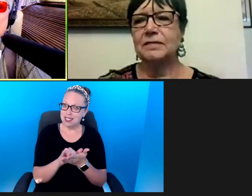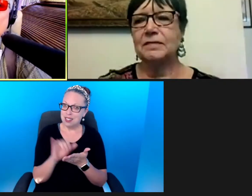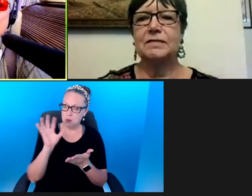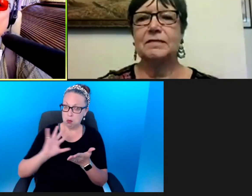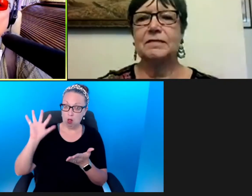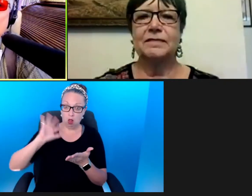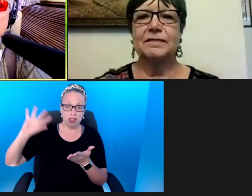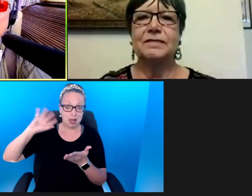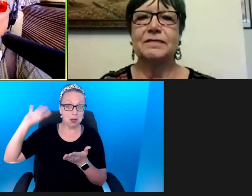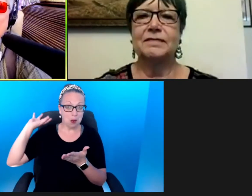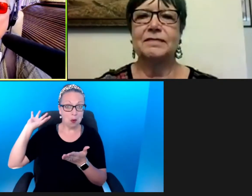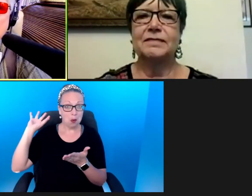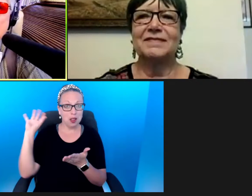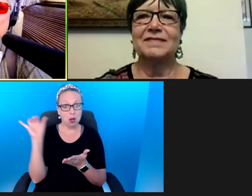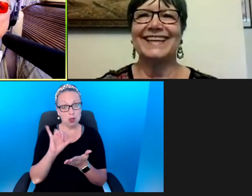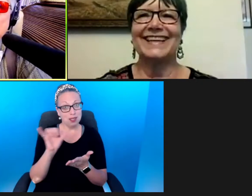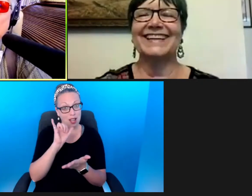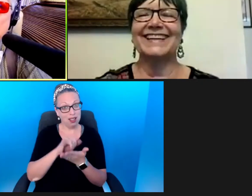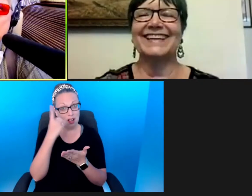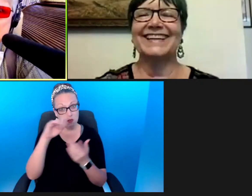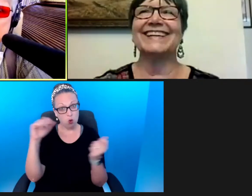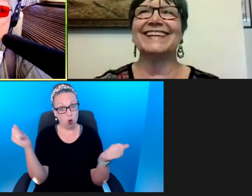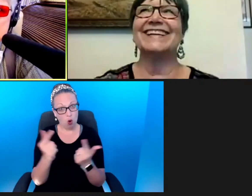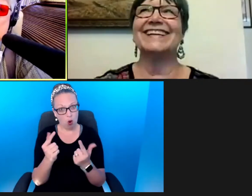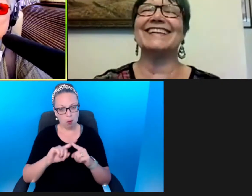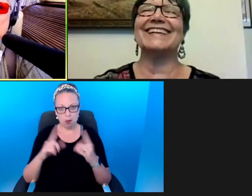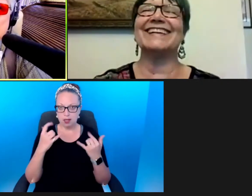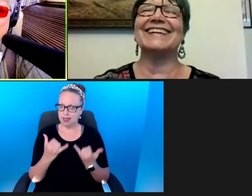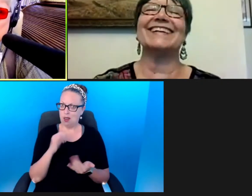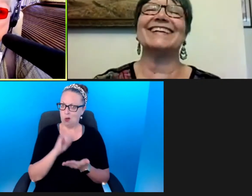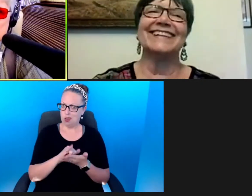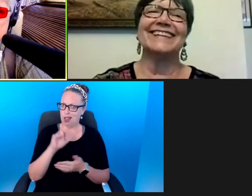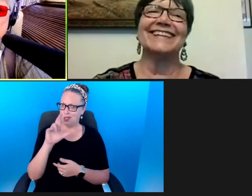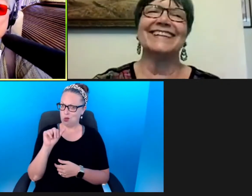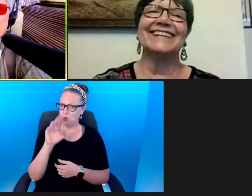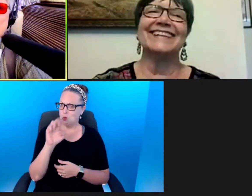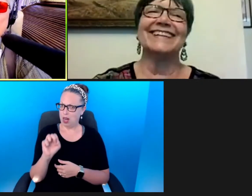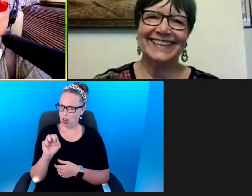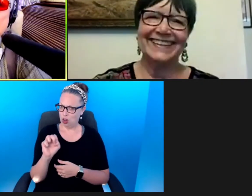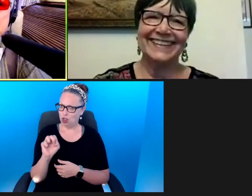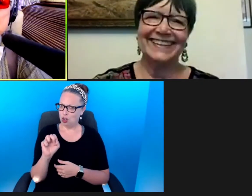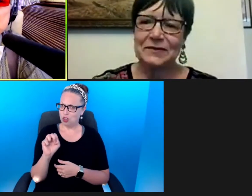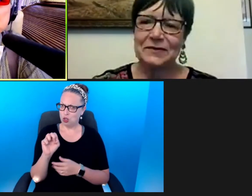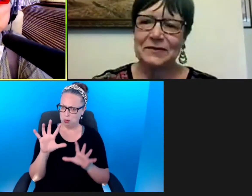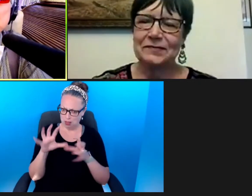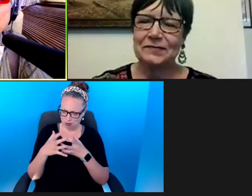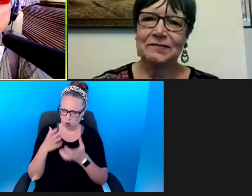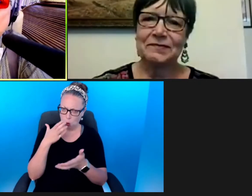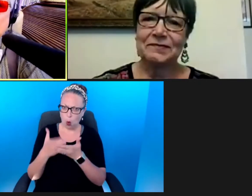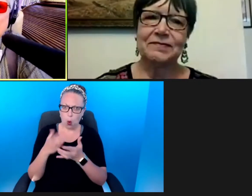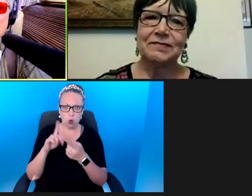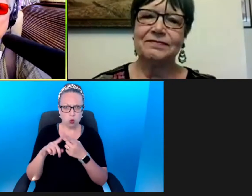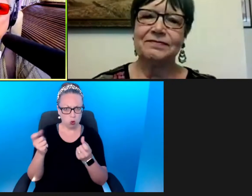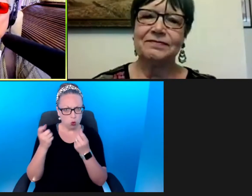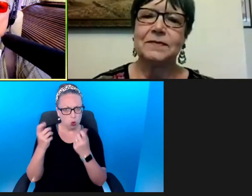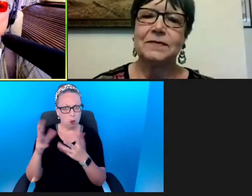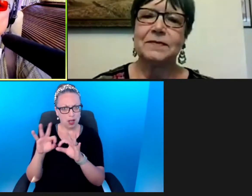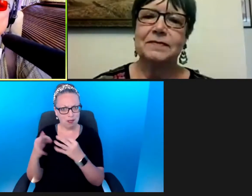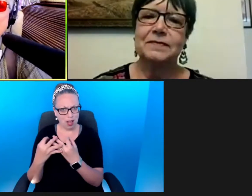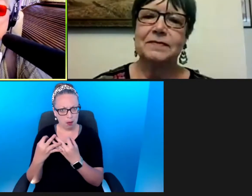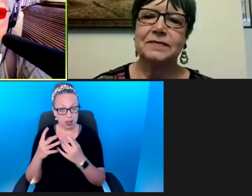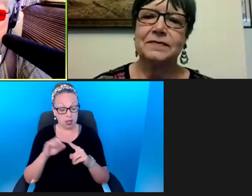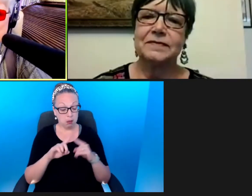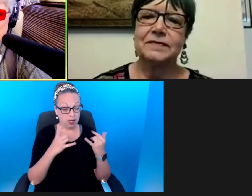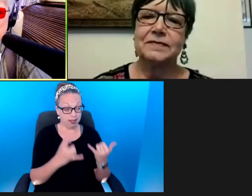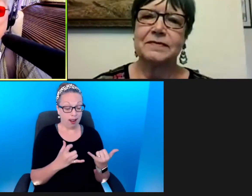a very rare thing. But for the rest of us, friendships, connectedness through faith communities